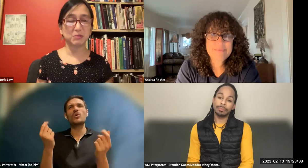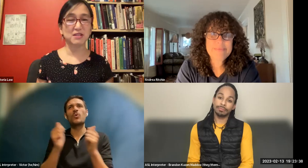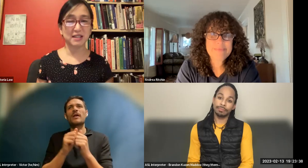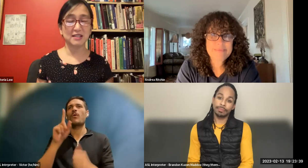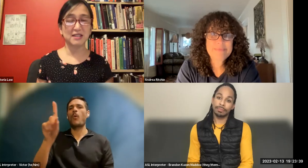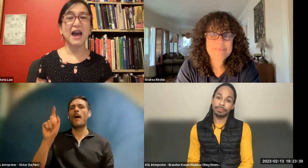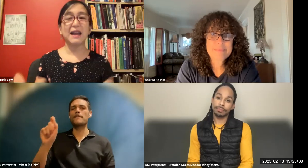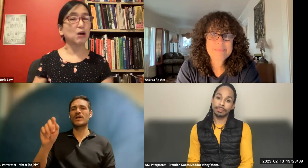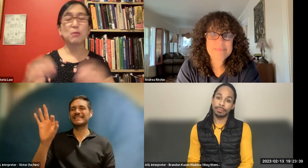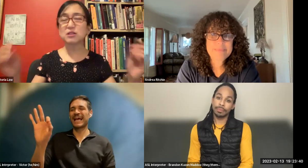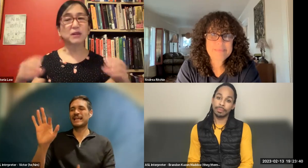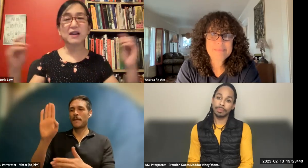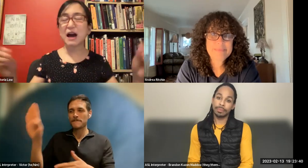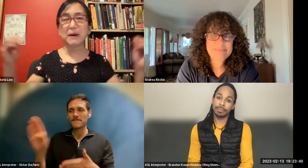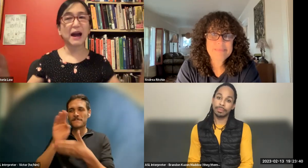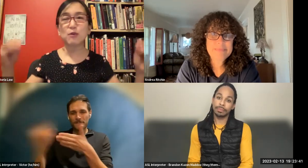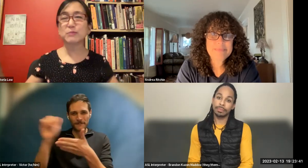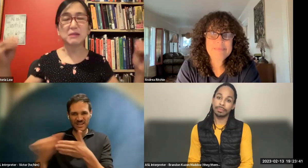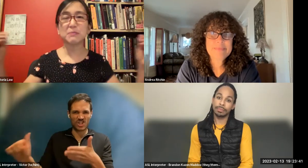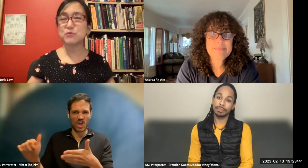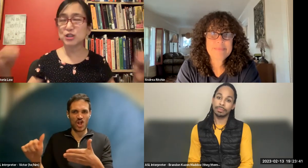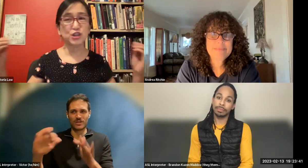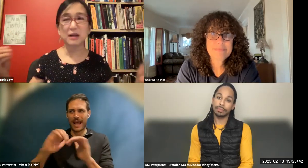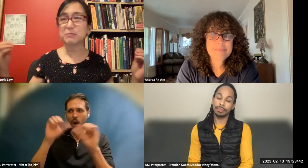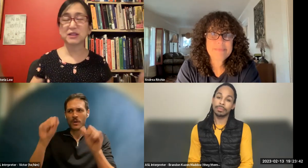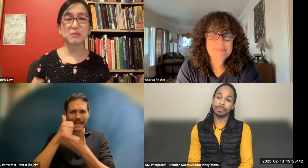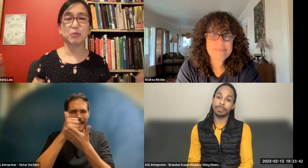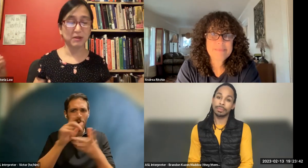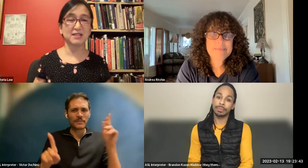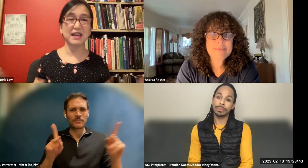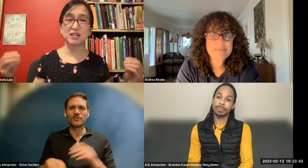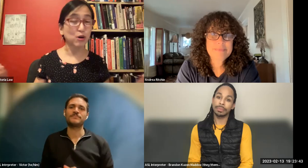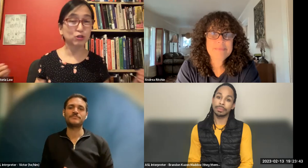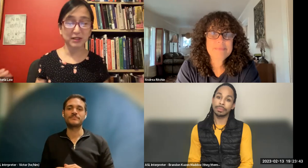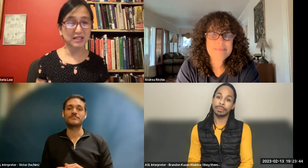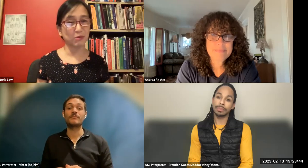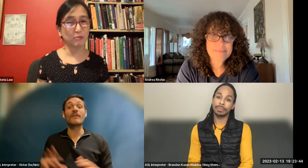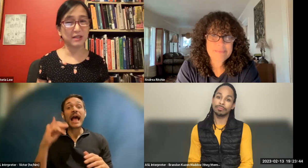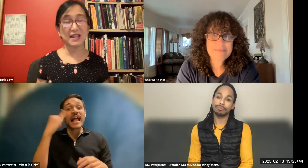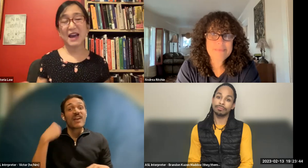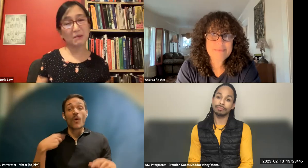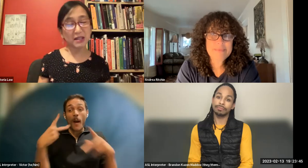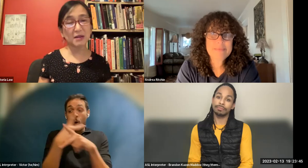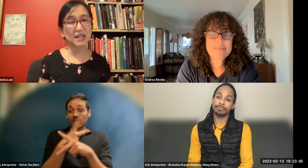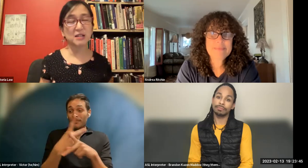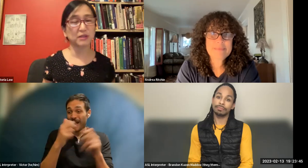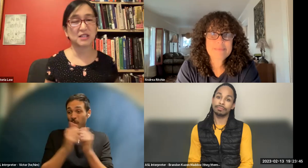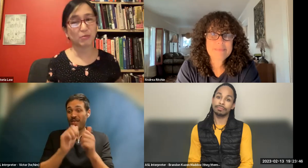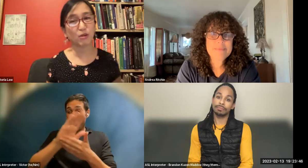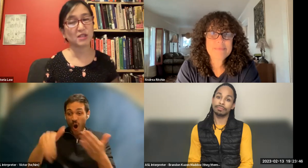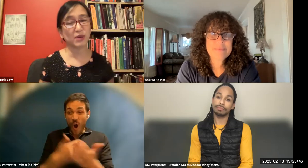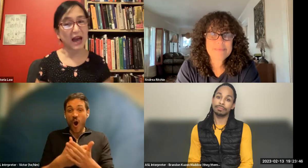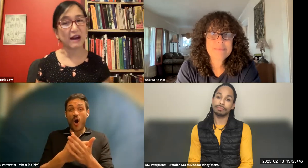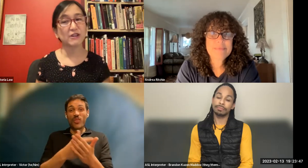meeting people's needs. And now multiply that by however many giant police departments and smaller police departments and medium-sized